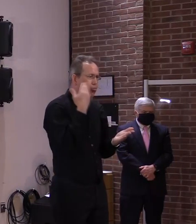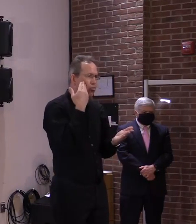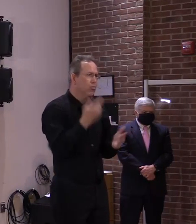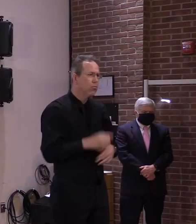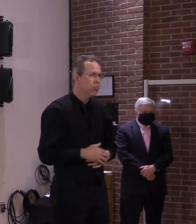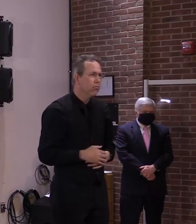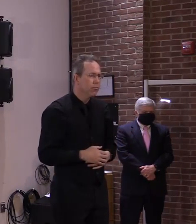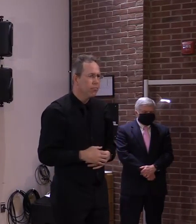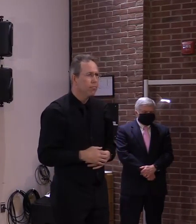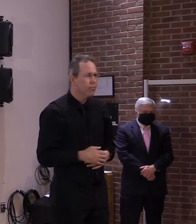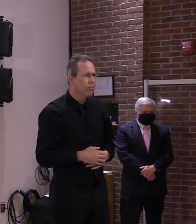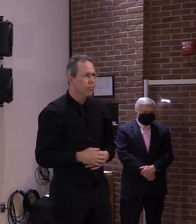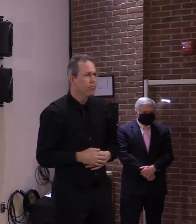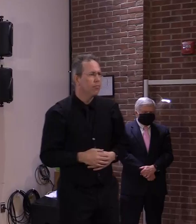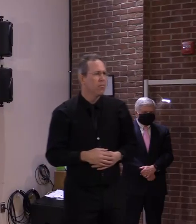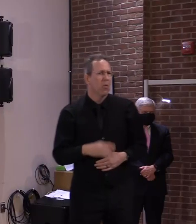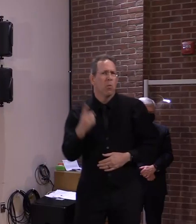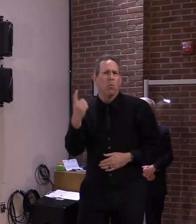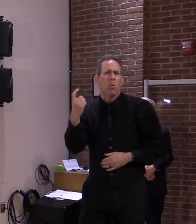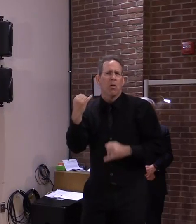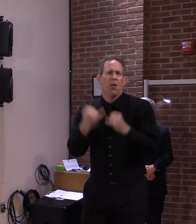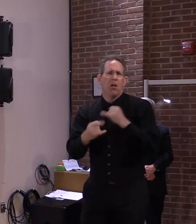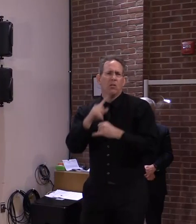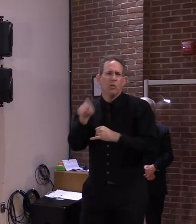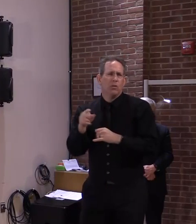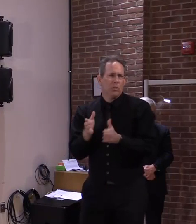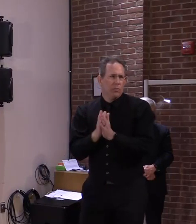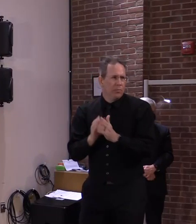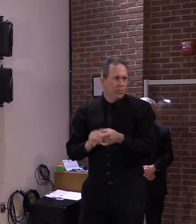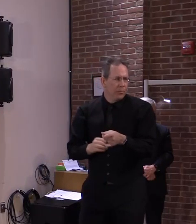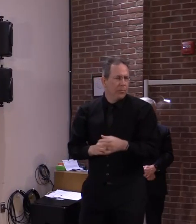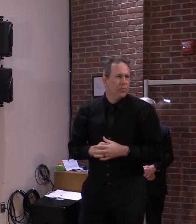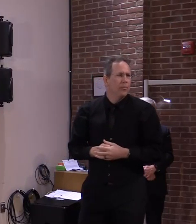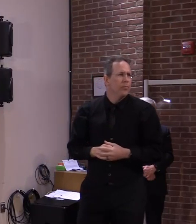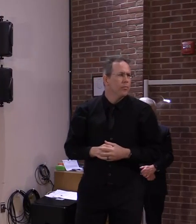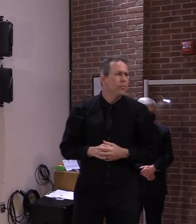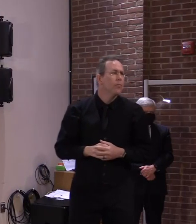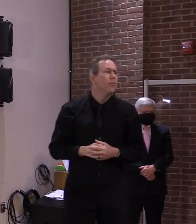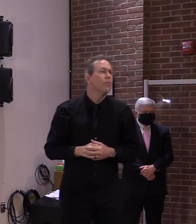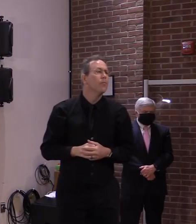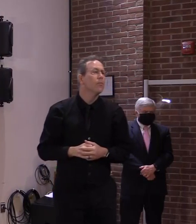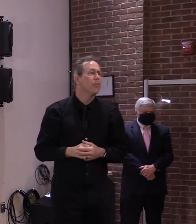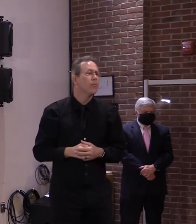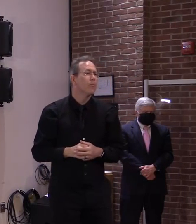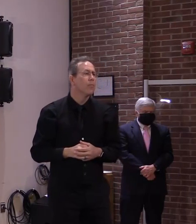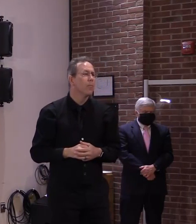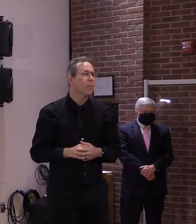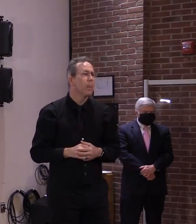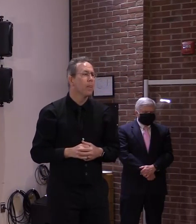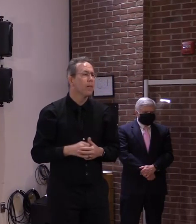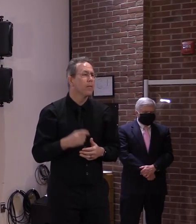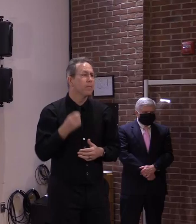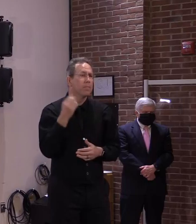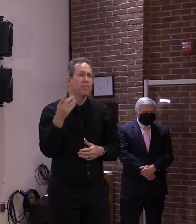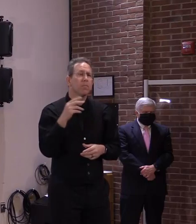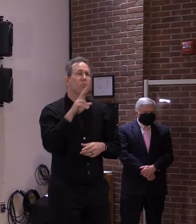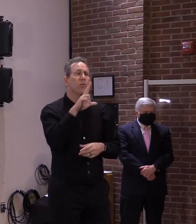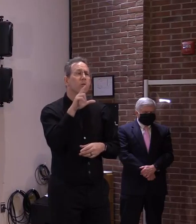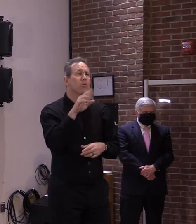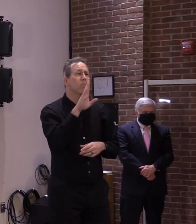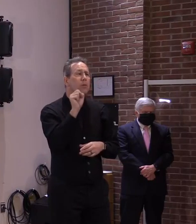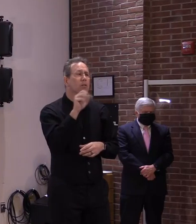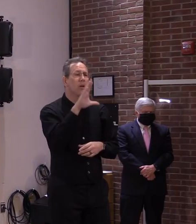One last on this topic. This busing company has several regional hubs elsewhere in Vermont and